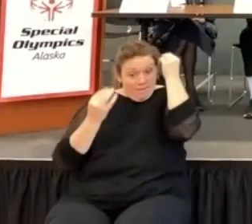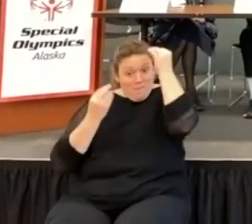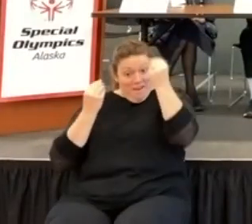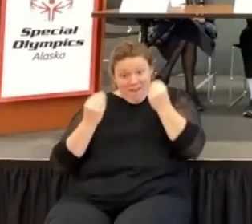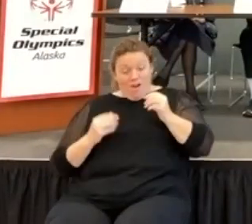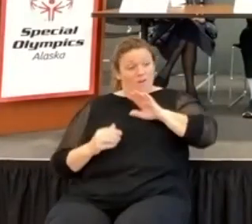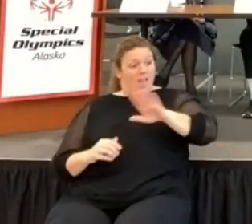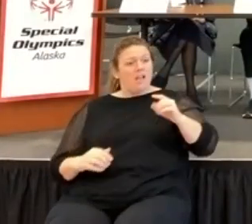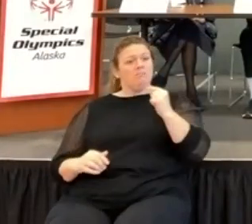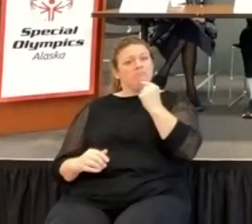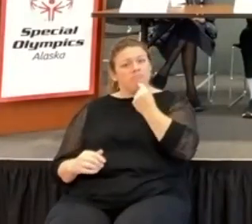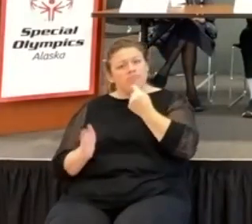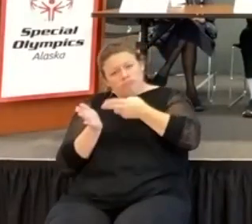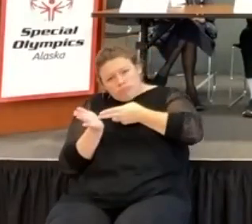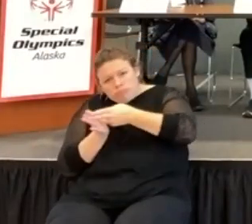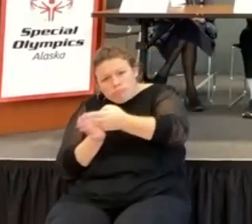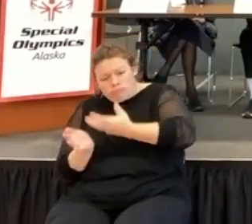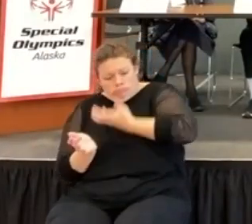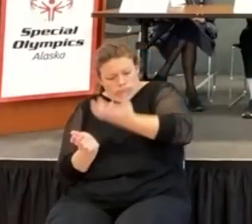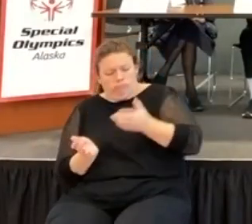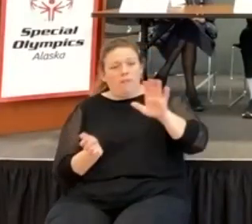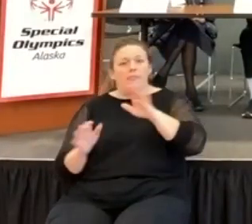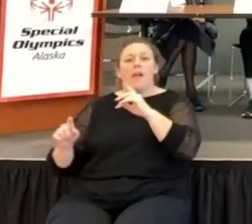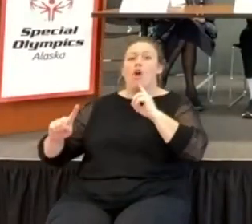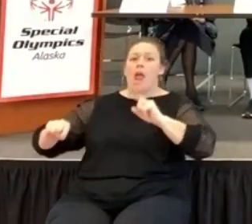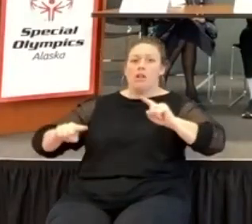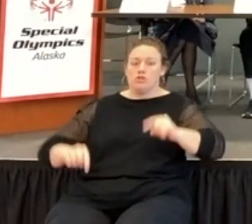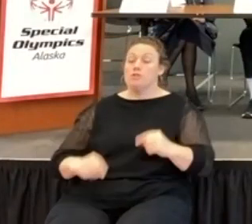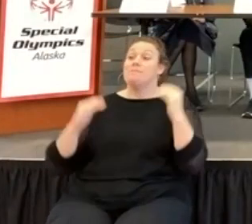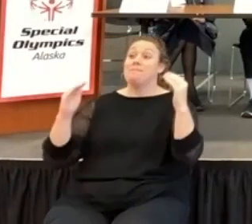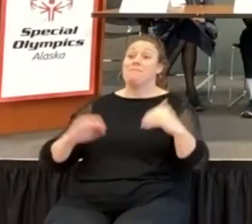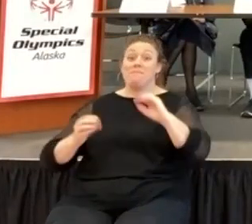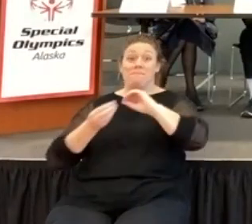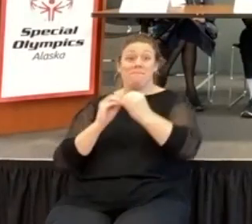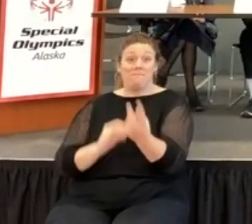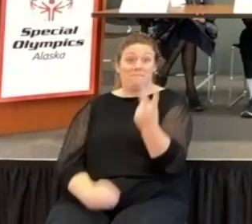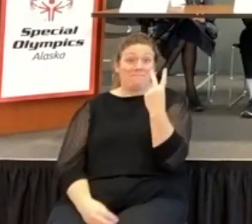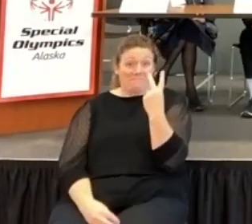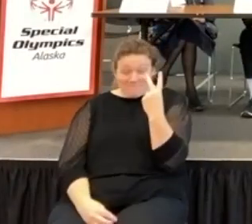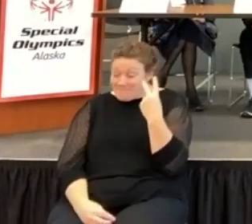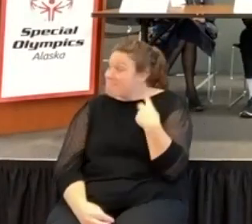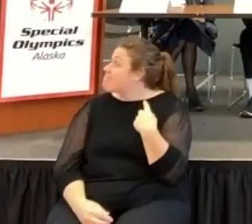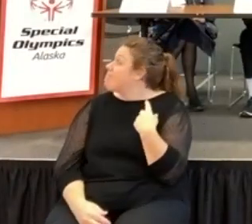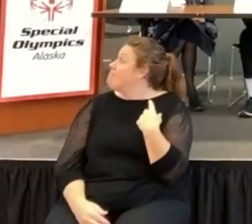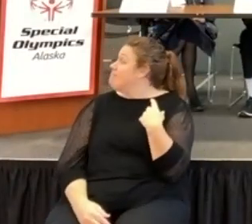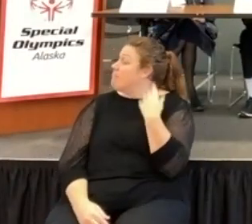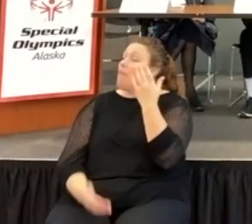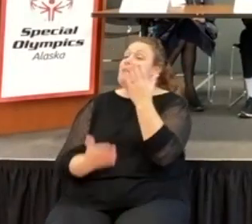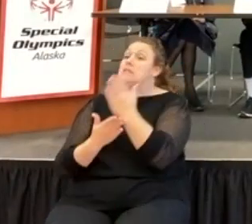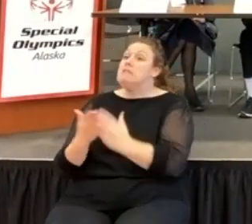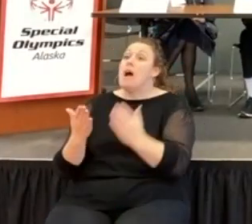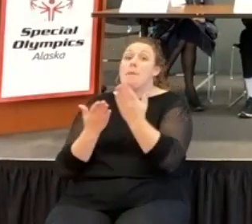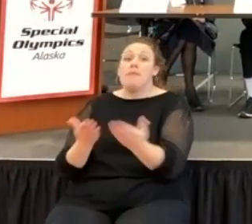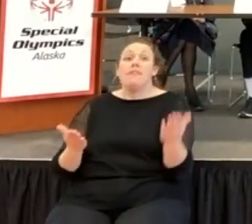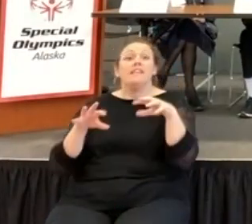answers as well. Okay, so we're going to roll into question number 2. What are some of the things that you've done to